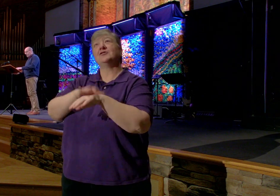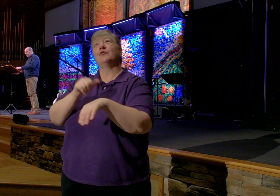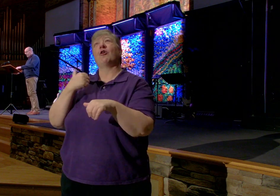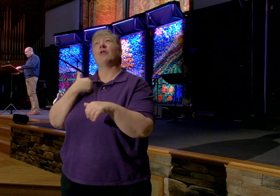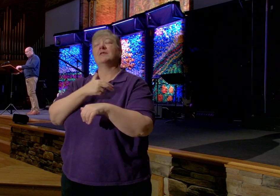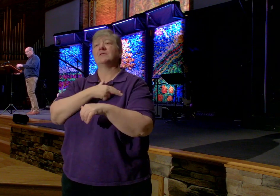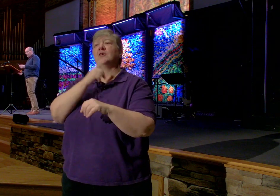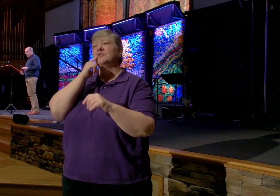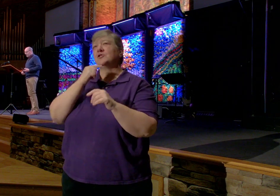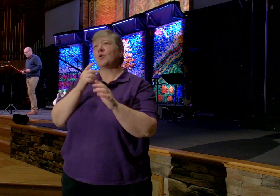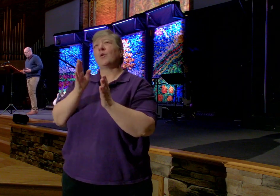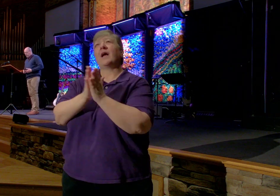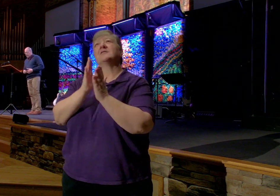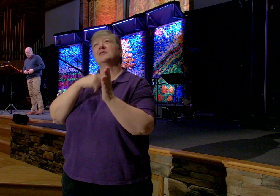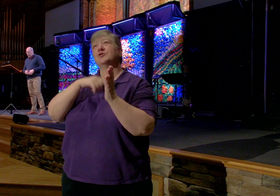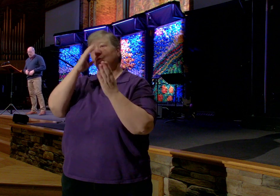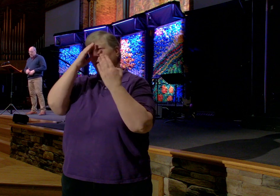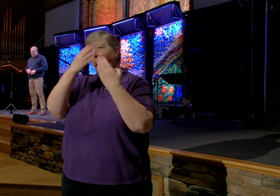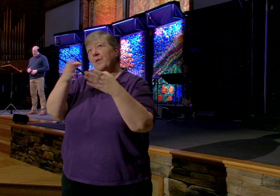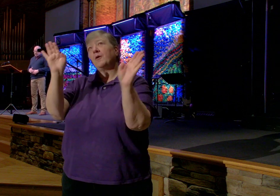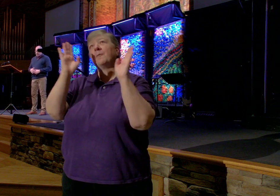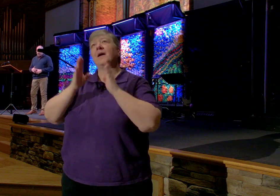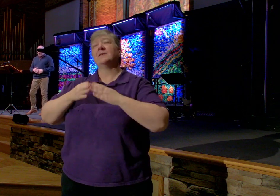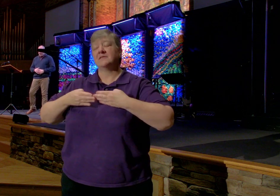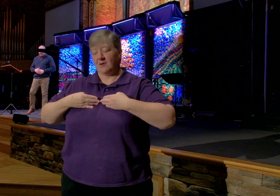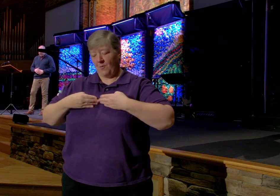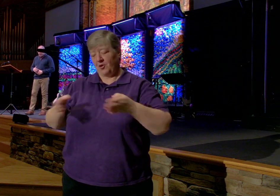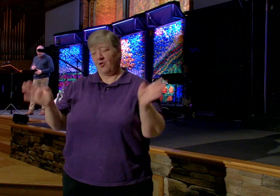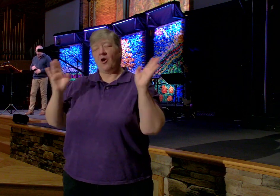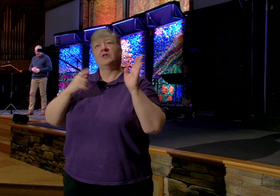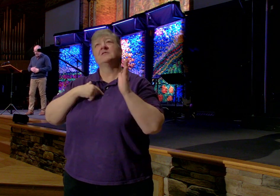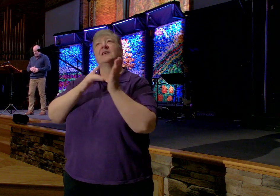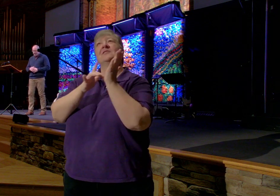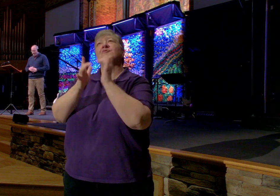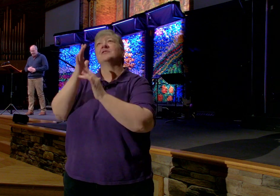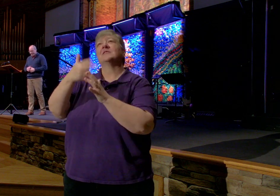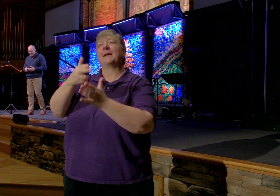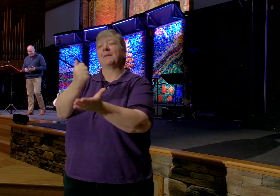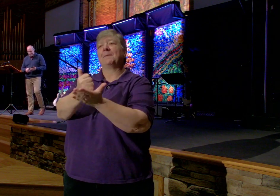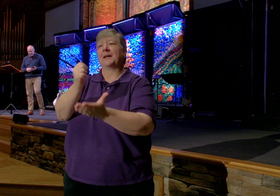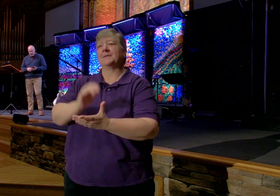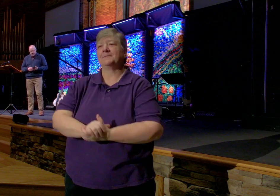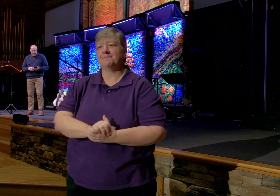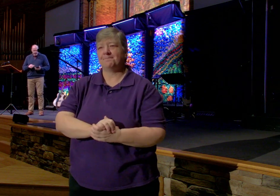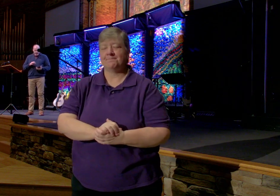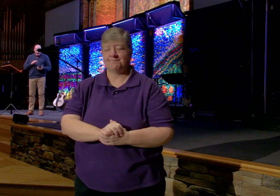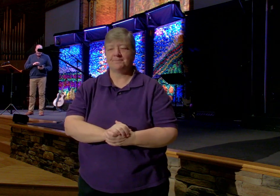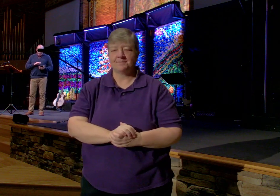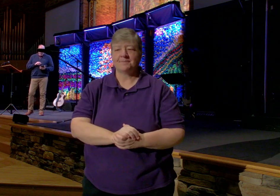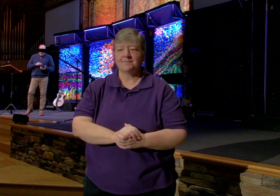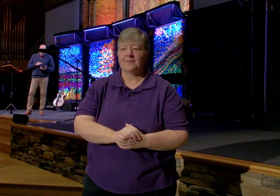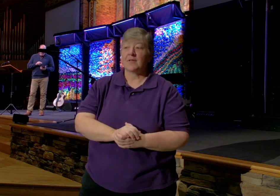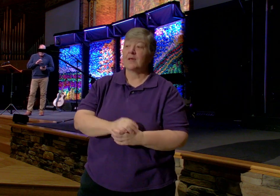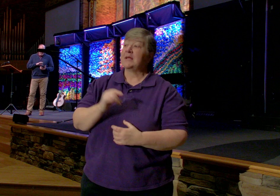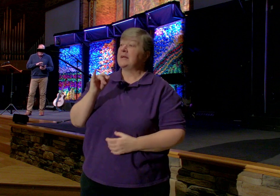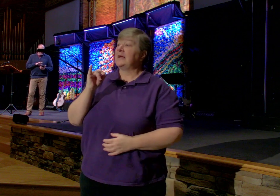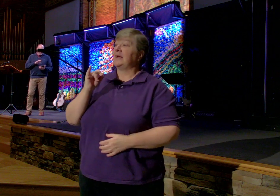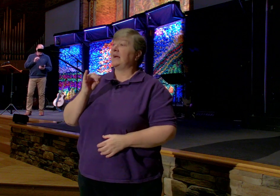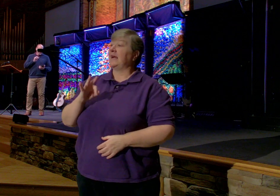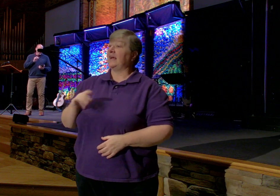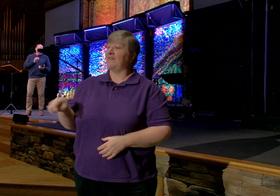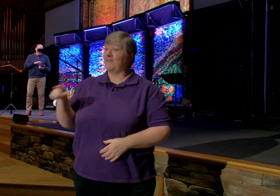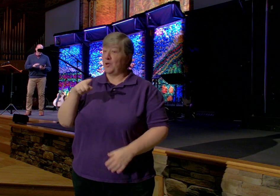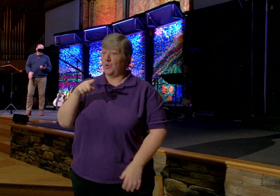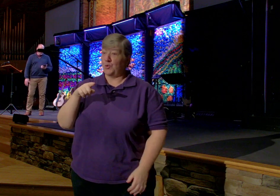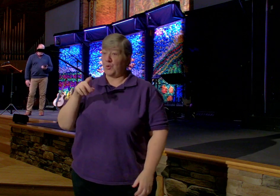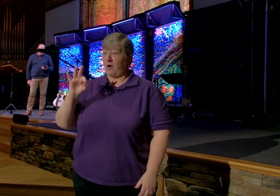ask that you would open up our hearts and our minds what you have to say to us today. We pray this in Jesus' name. Amen. If you were